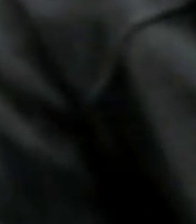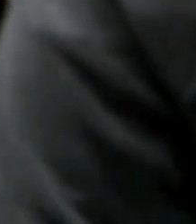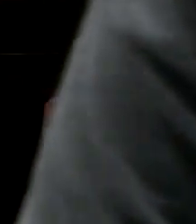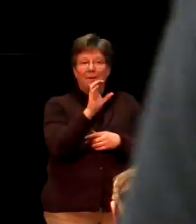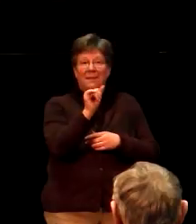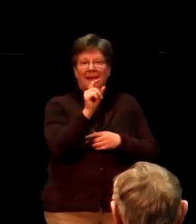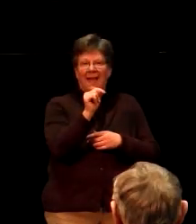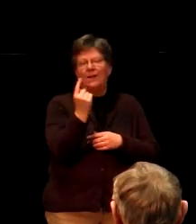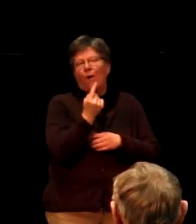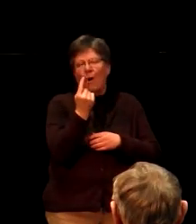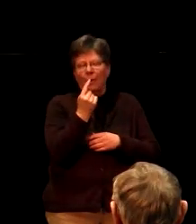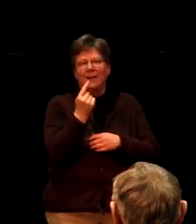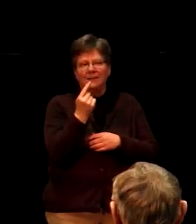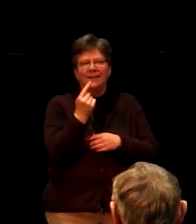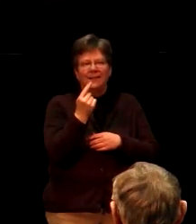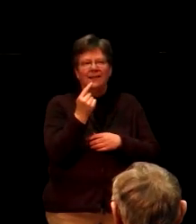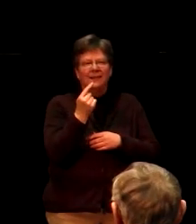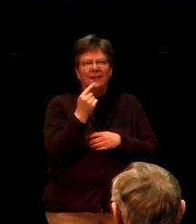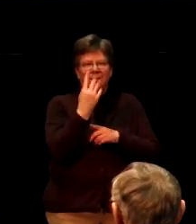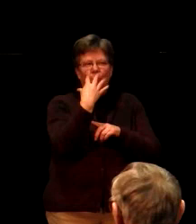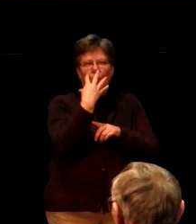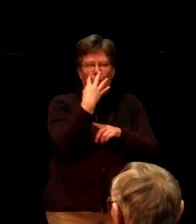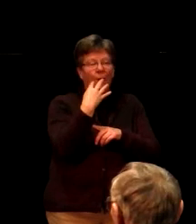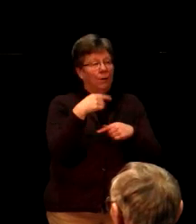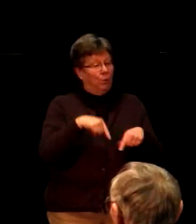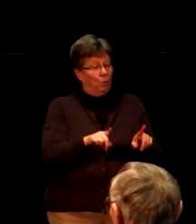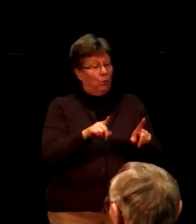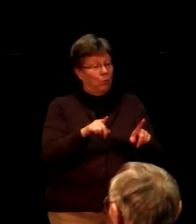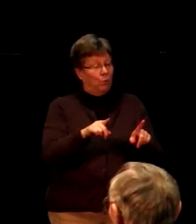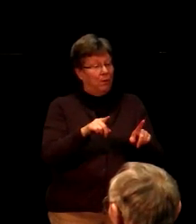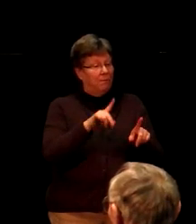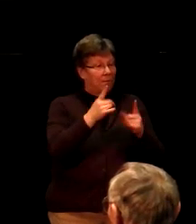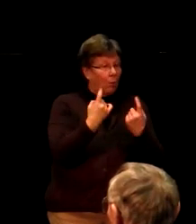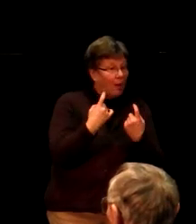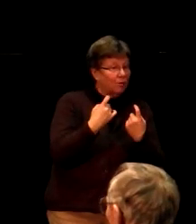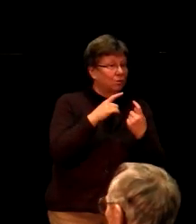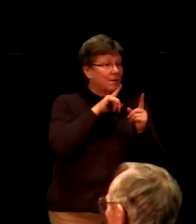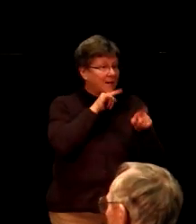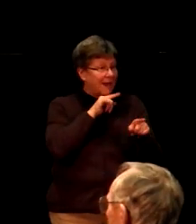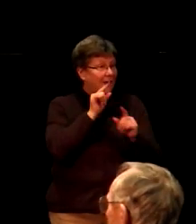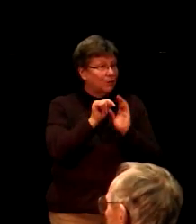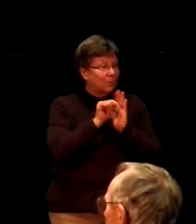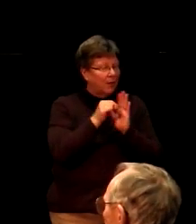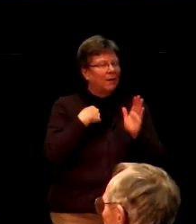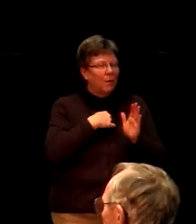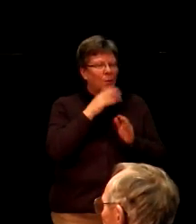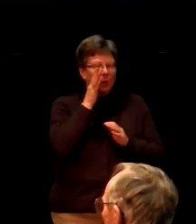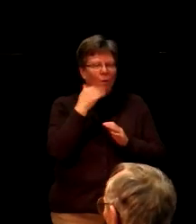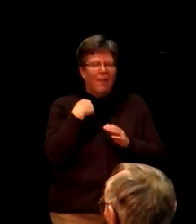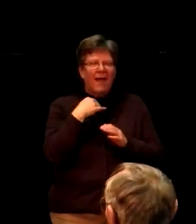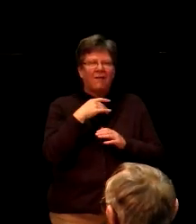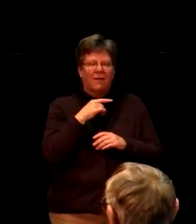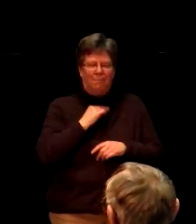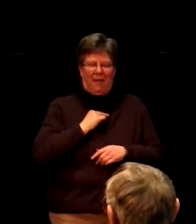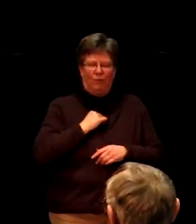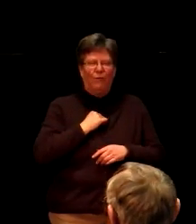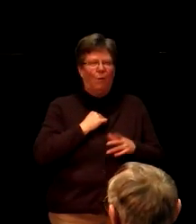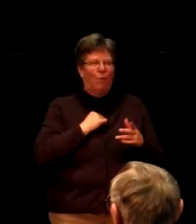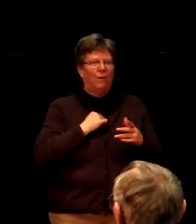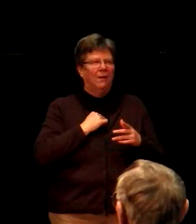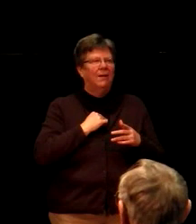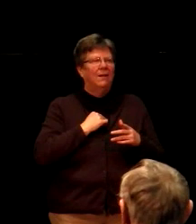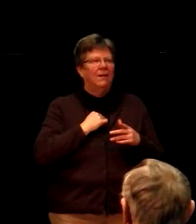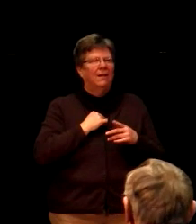MCAT, as always, is recording these. So during the question and answer period, we will have microphones that we'll be able to